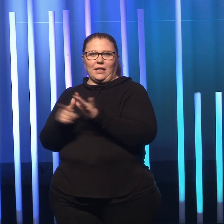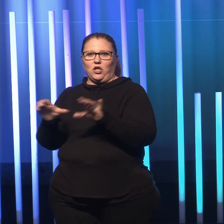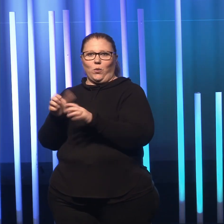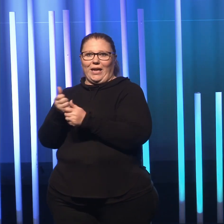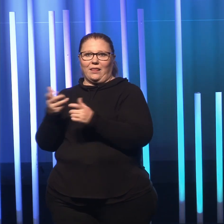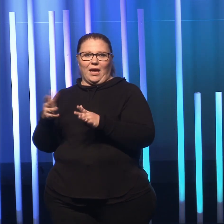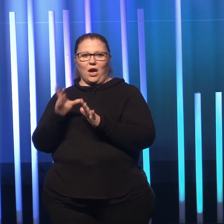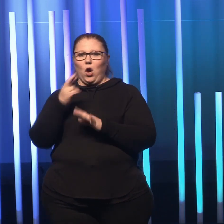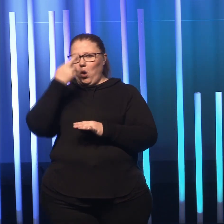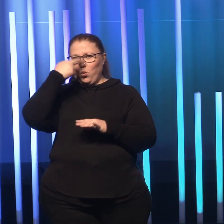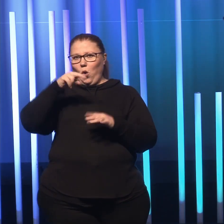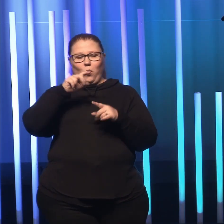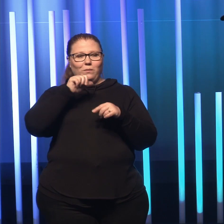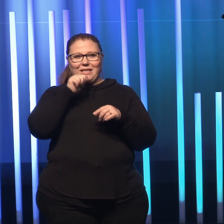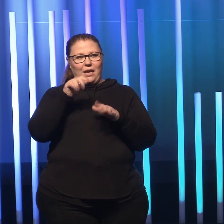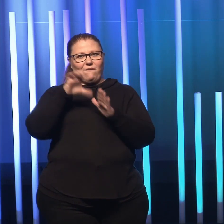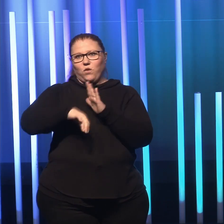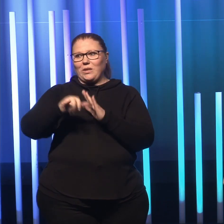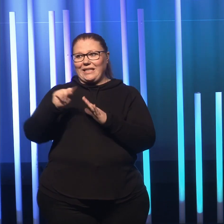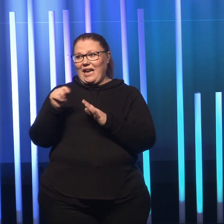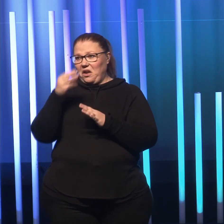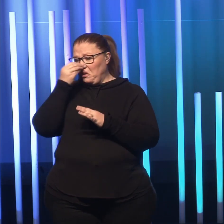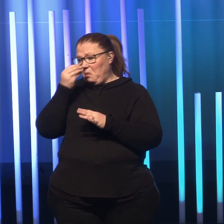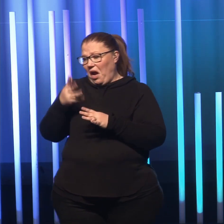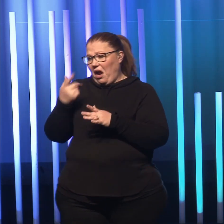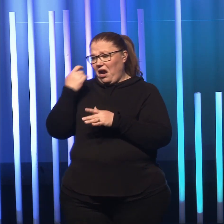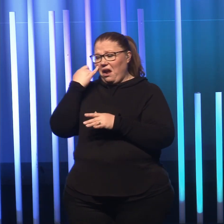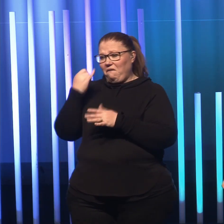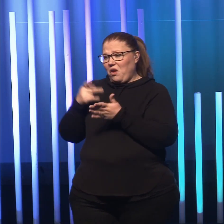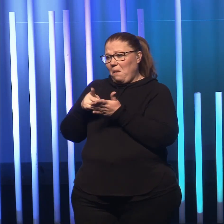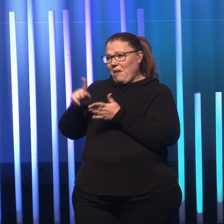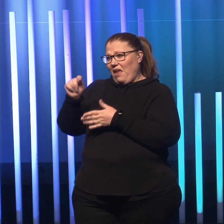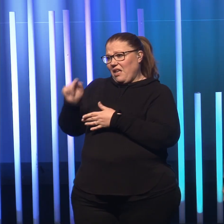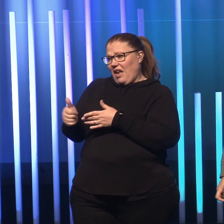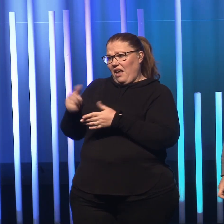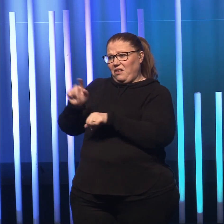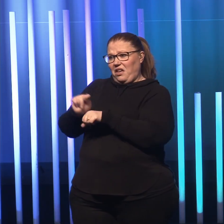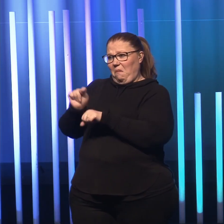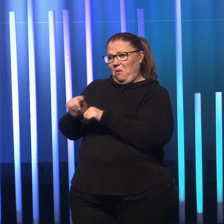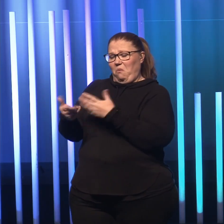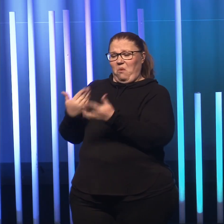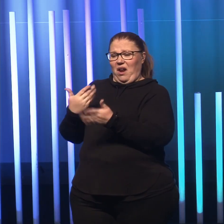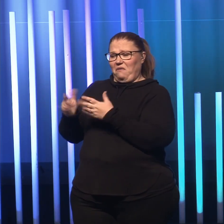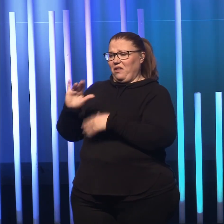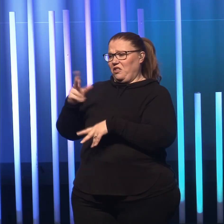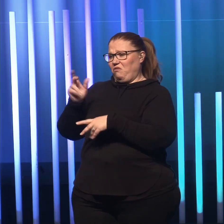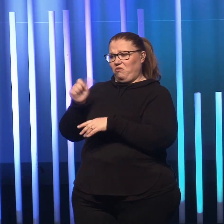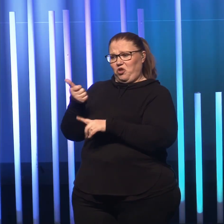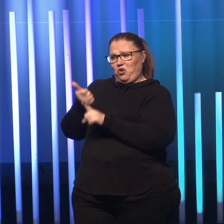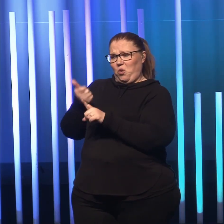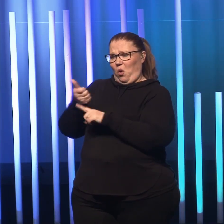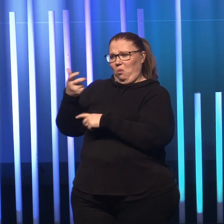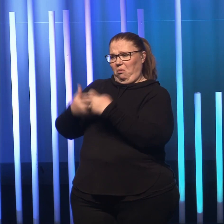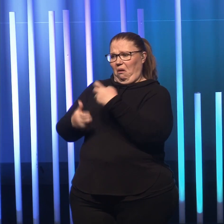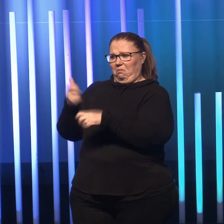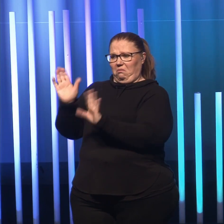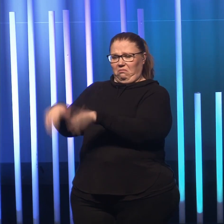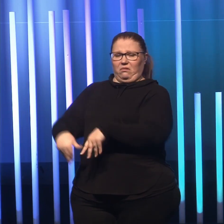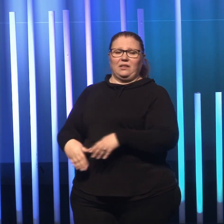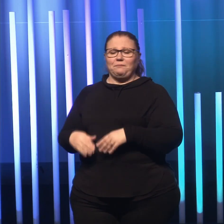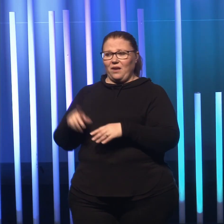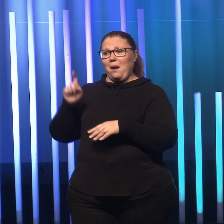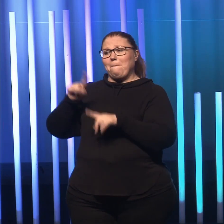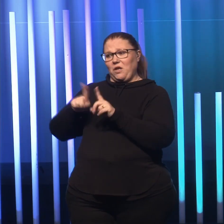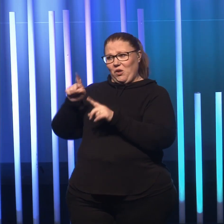Rome didn't enforce that. Rome didn't care if you paid your tithe to the Jewish temple or whatever. That's your issue. You're just going to pay us. So